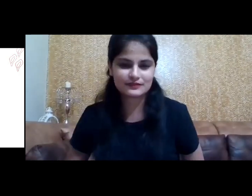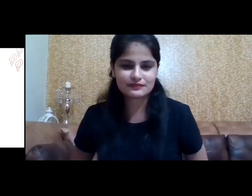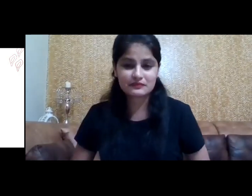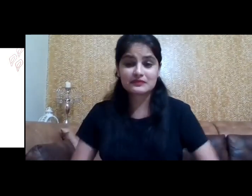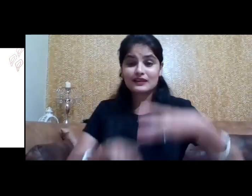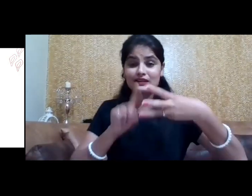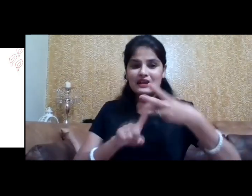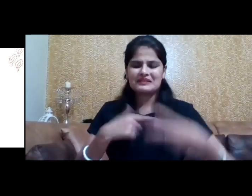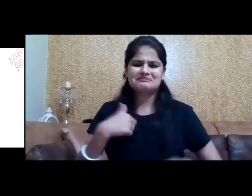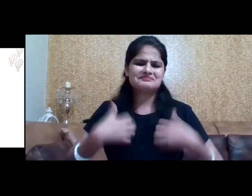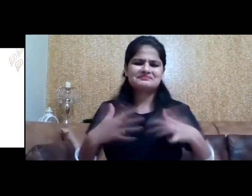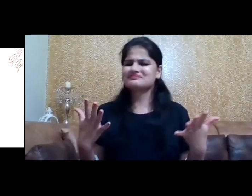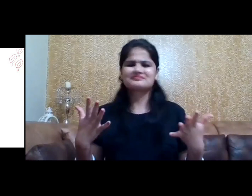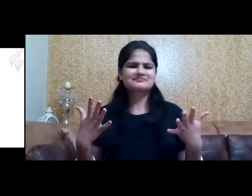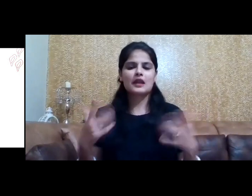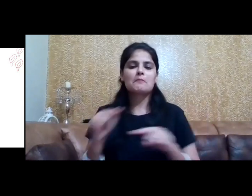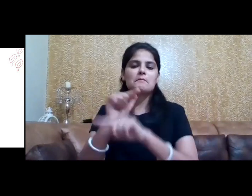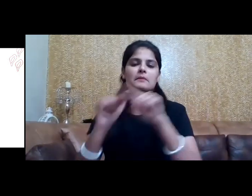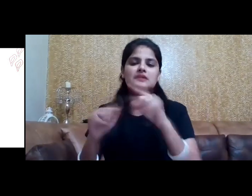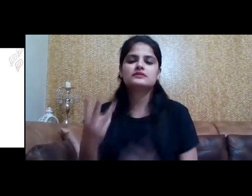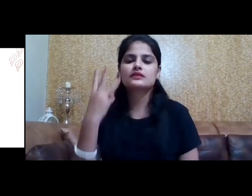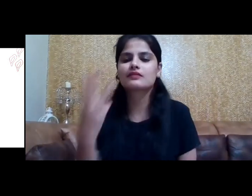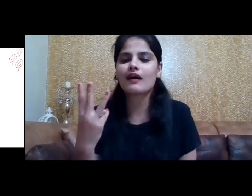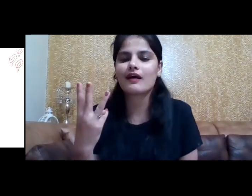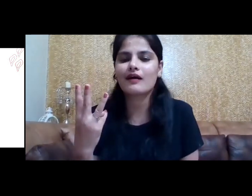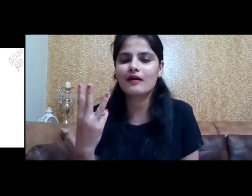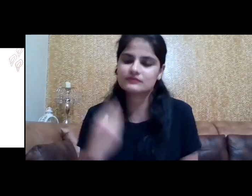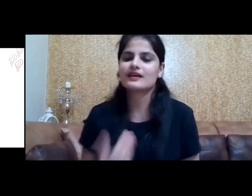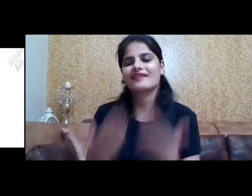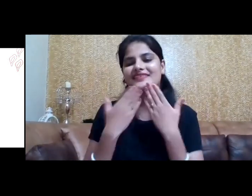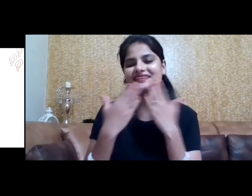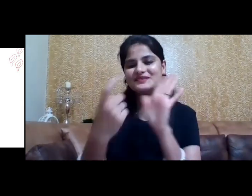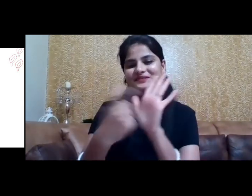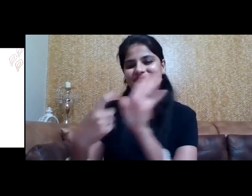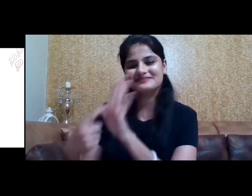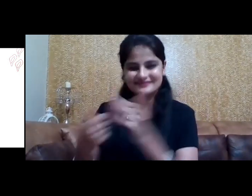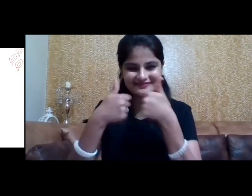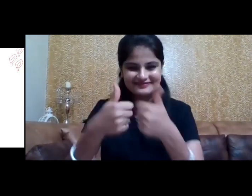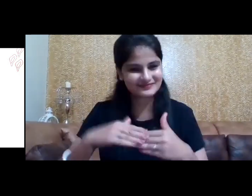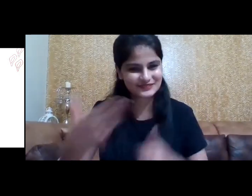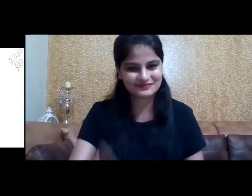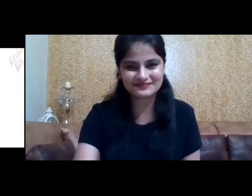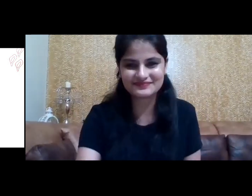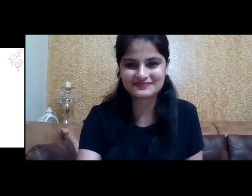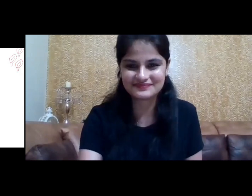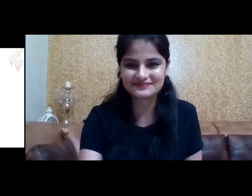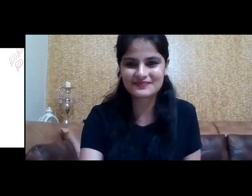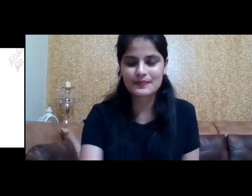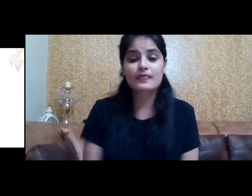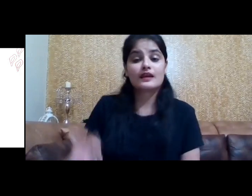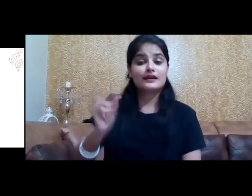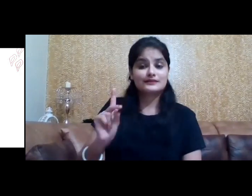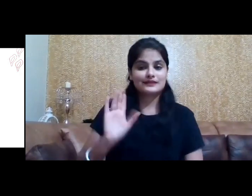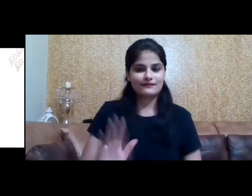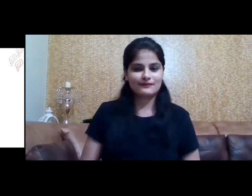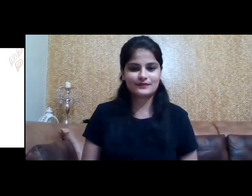14% of you have answered that. And no, not really, not excited about it. 3% of you. Thank you so much for answering. We'll move